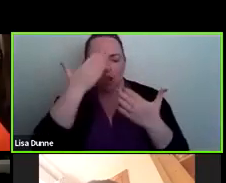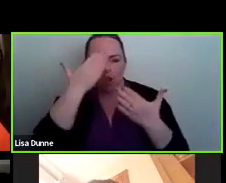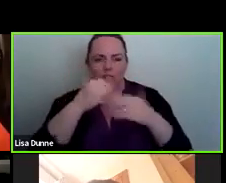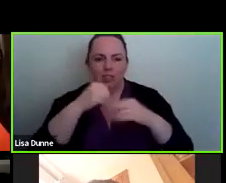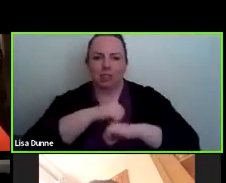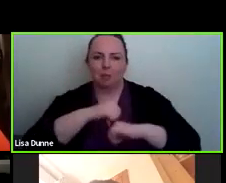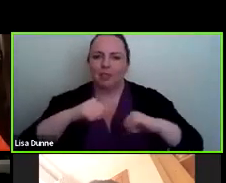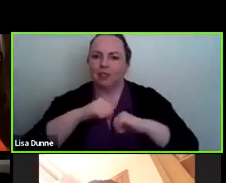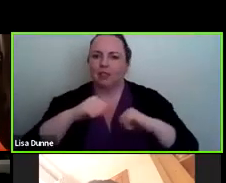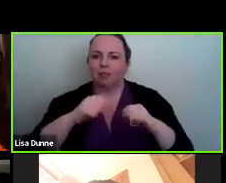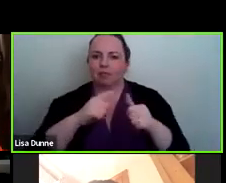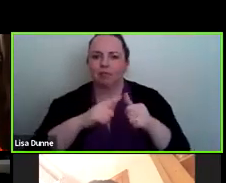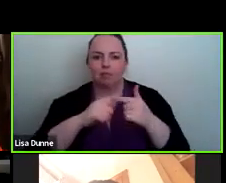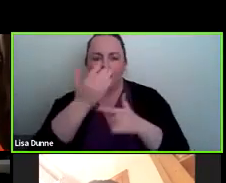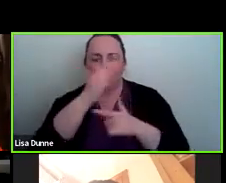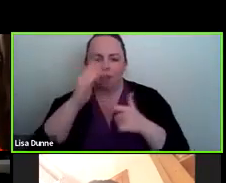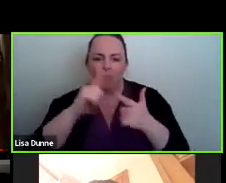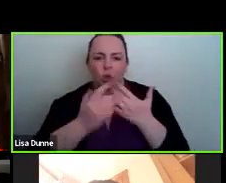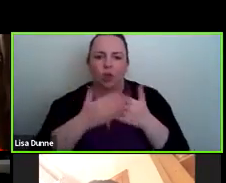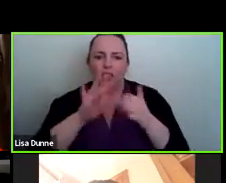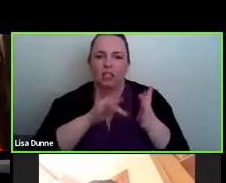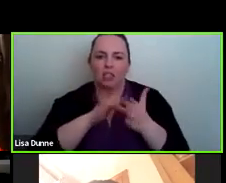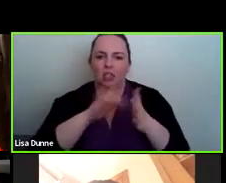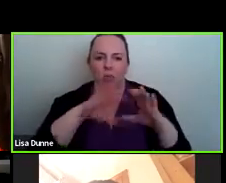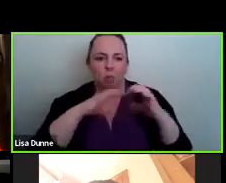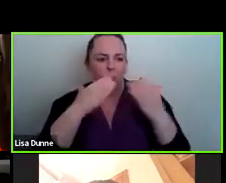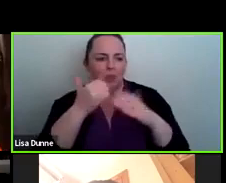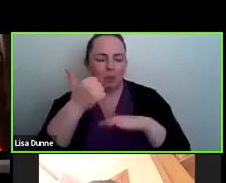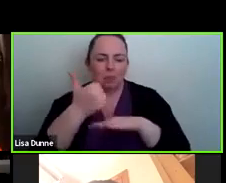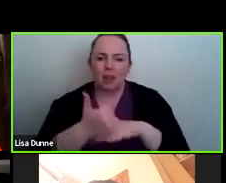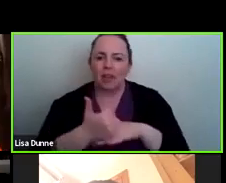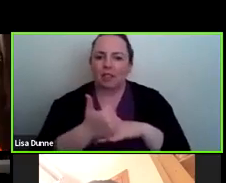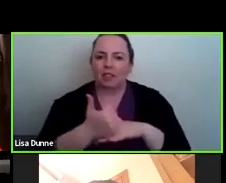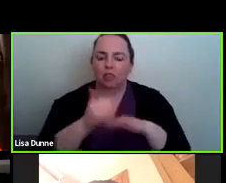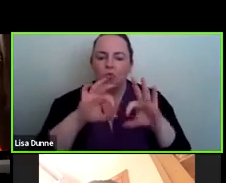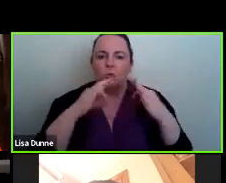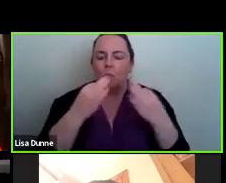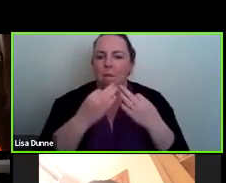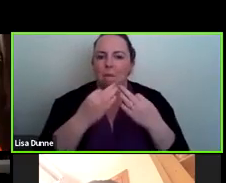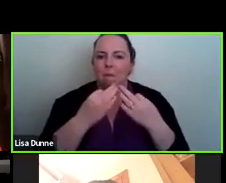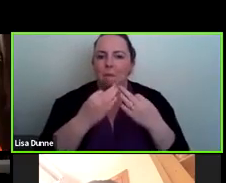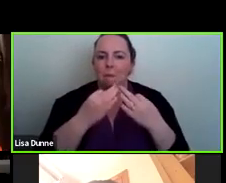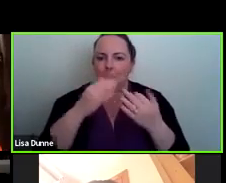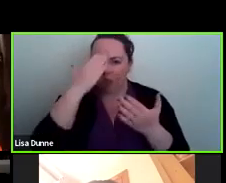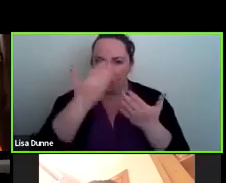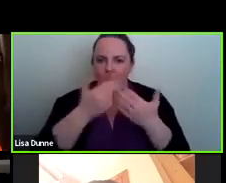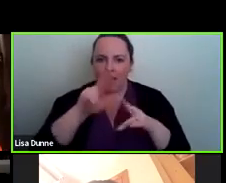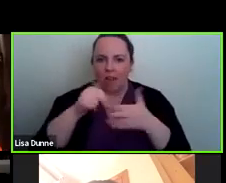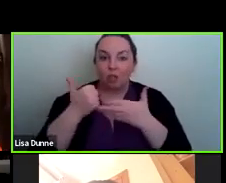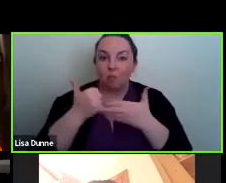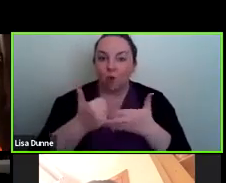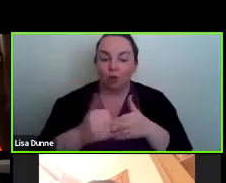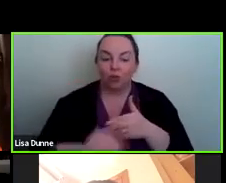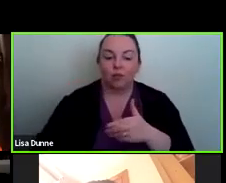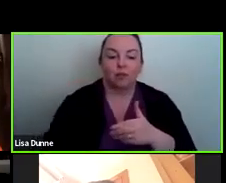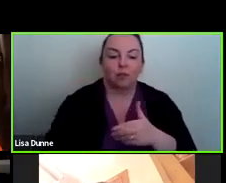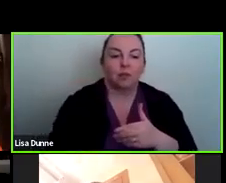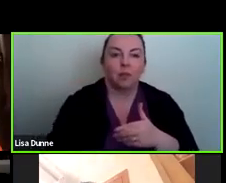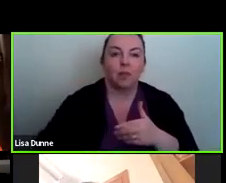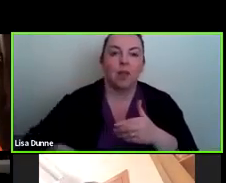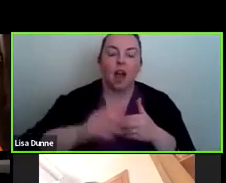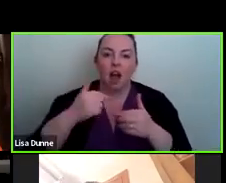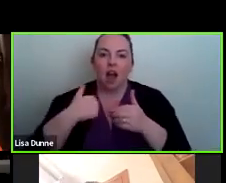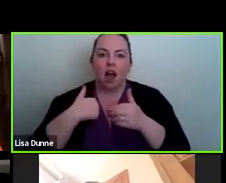there, libraries, youth centres, community-based groups where learning can be supported. I do, but not